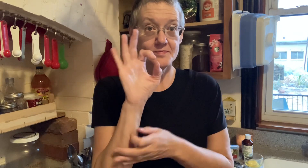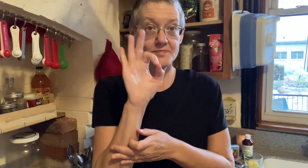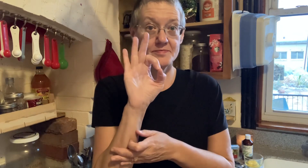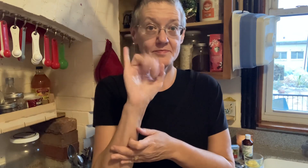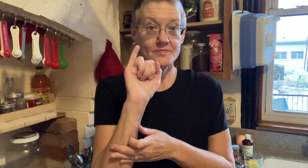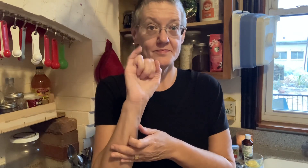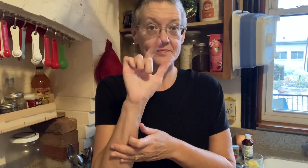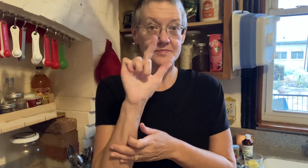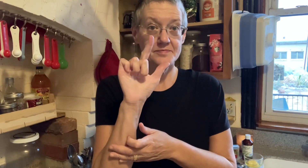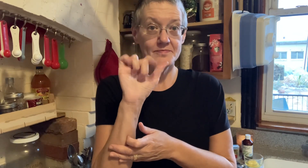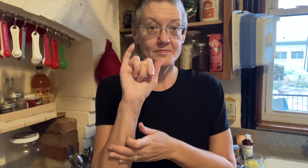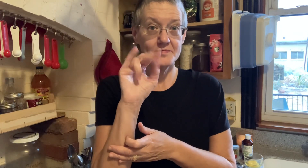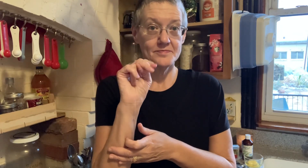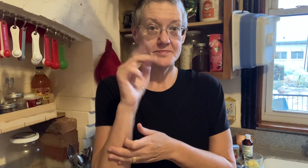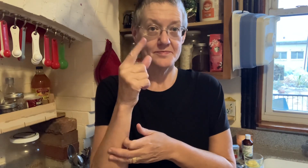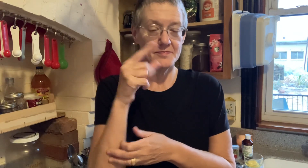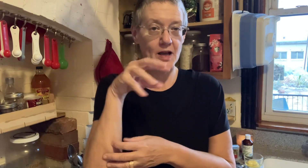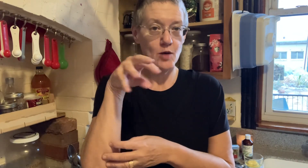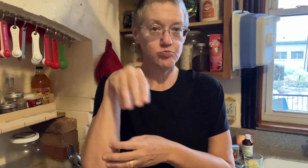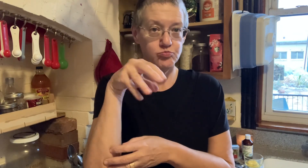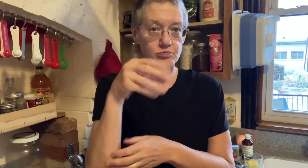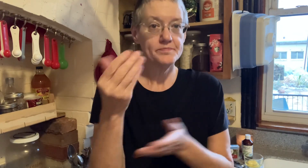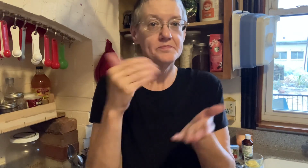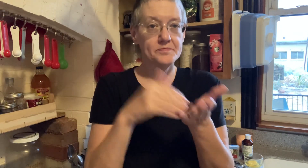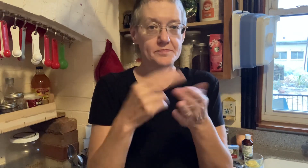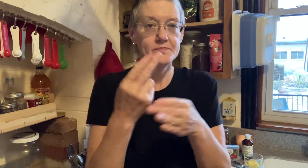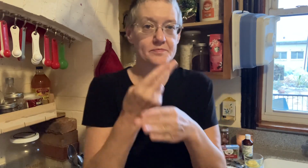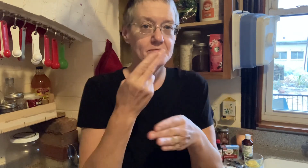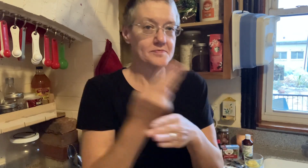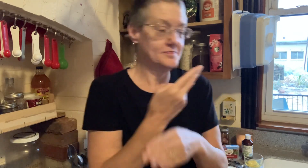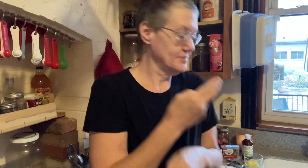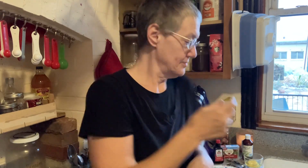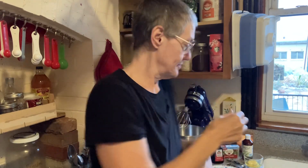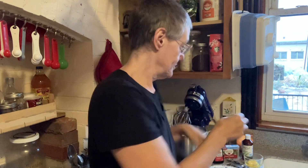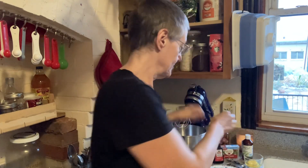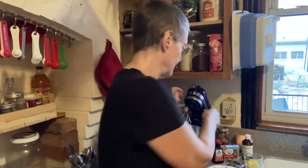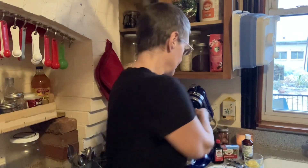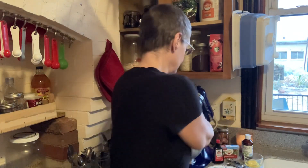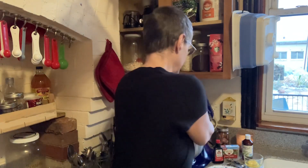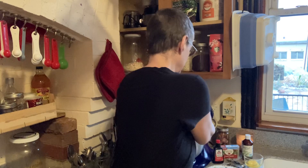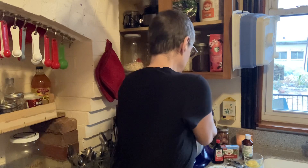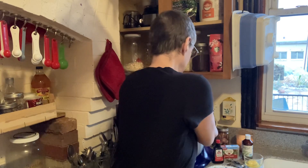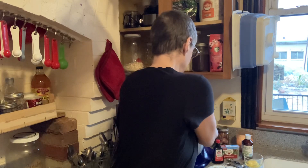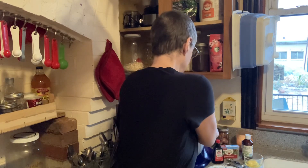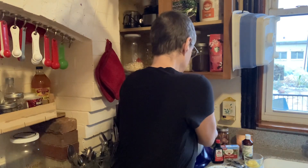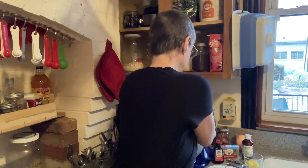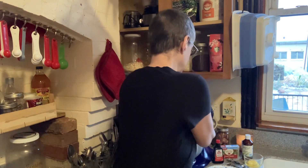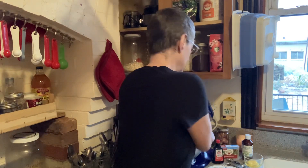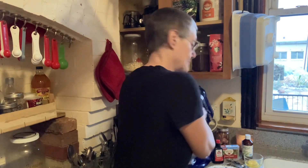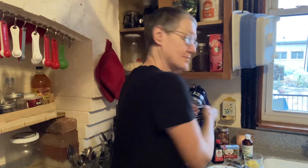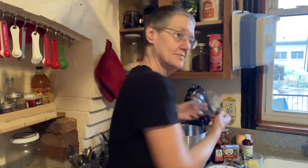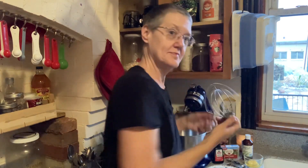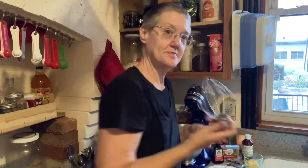add. Now let's work on the filling. Again, we're going to use this